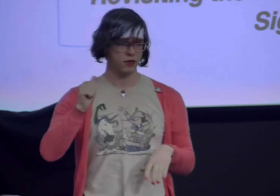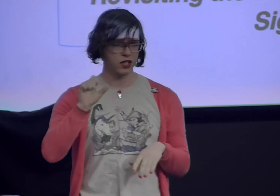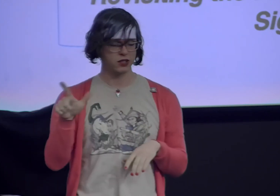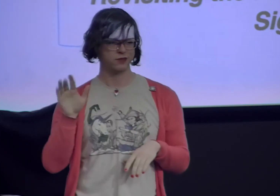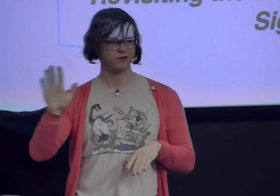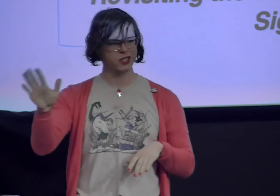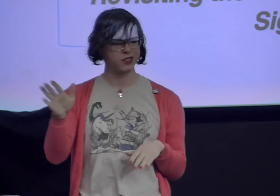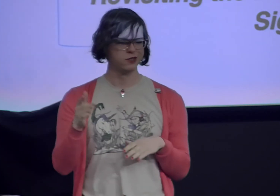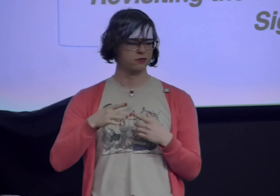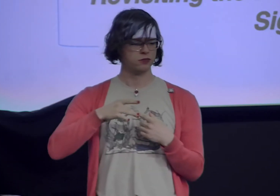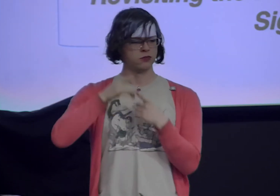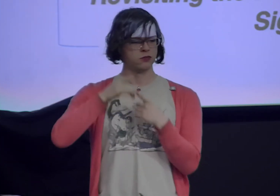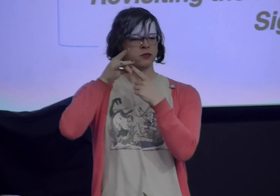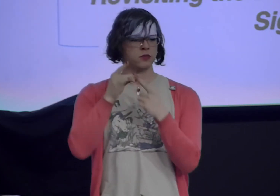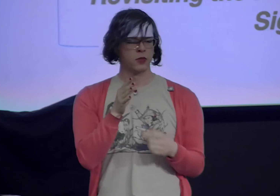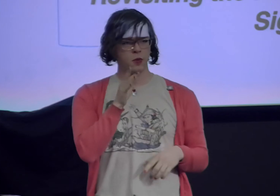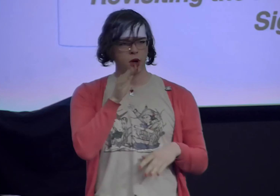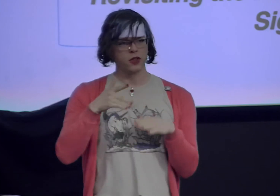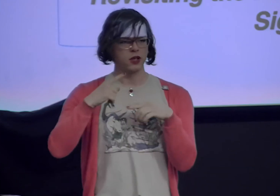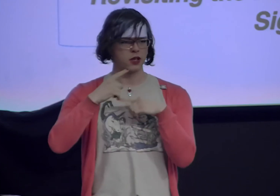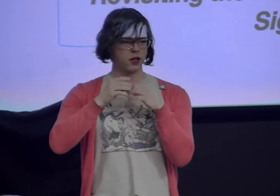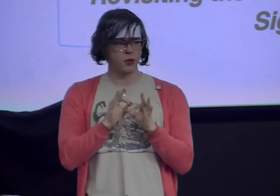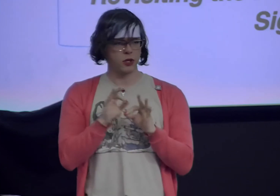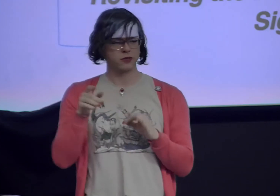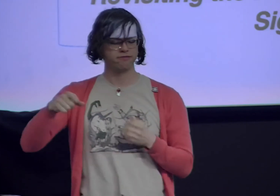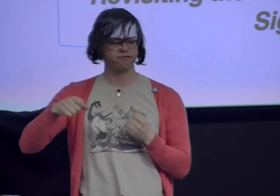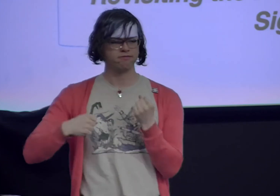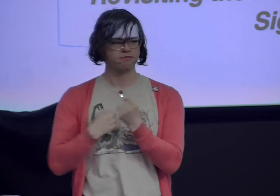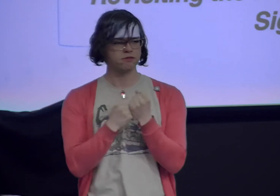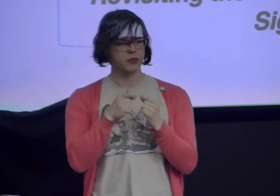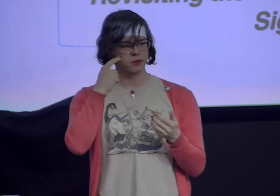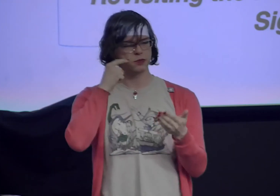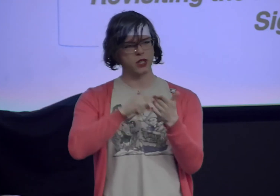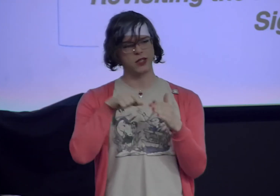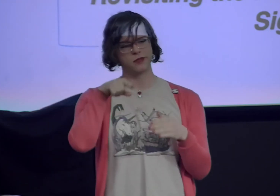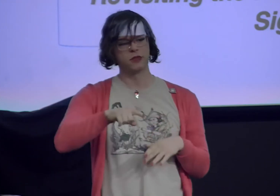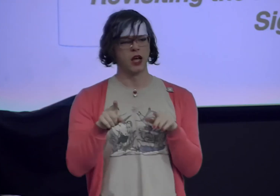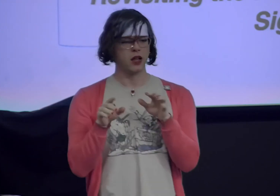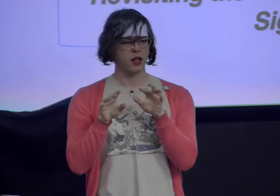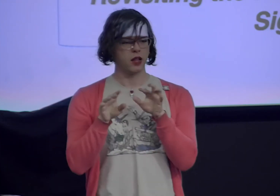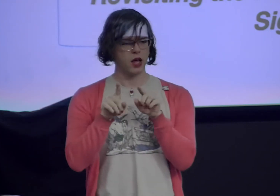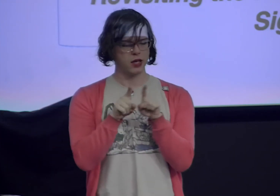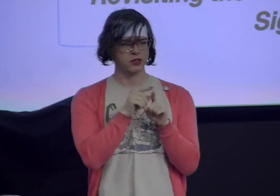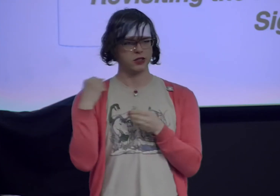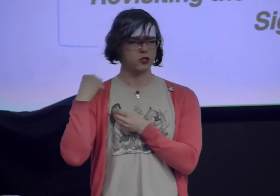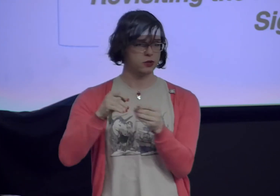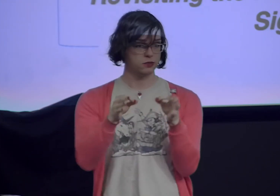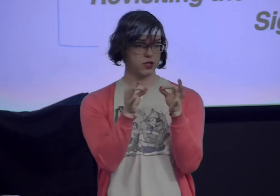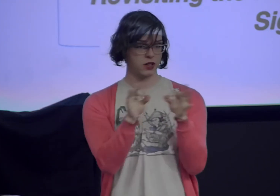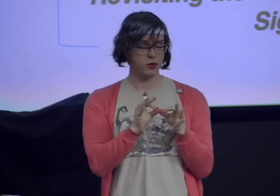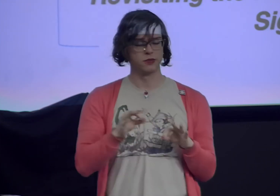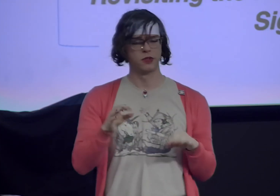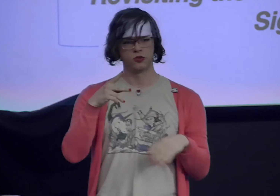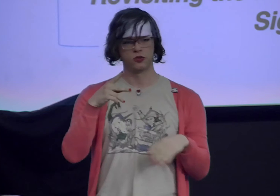He's also a strong advocate of his mother language, American Sign Language, as